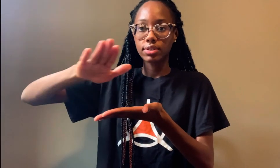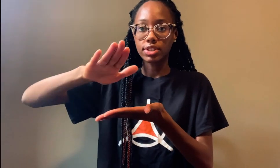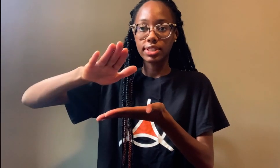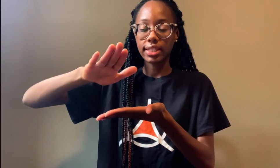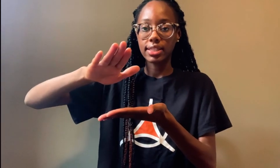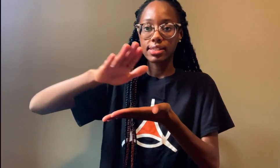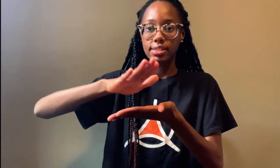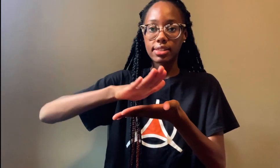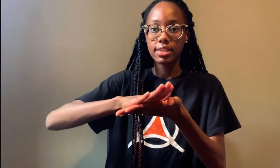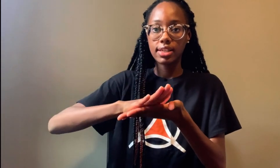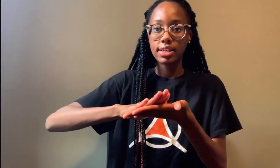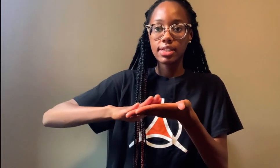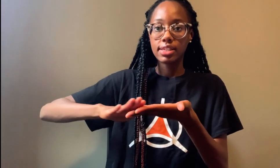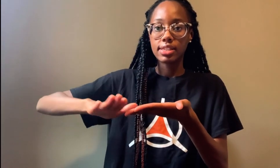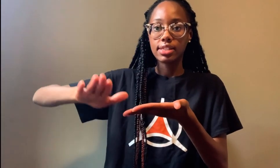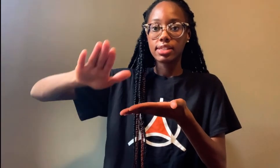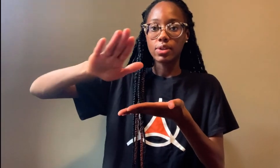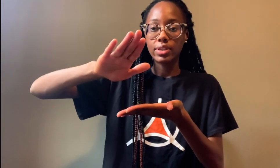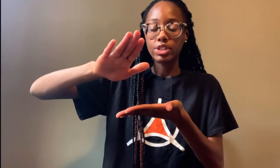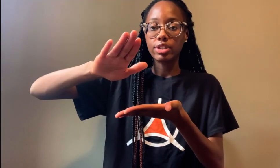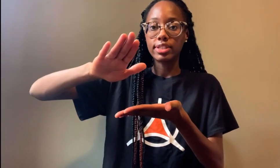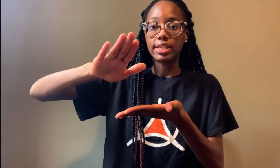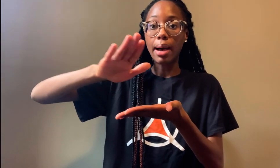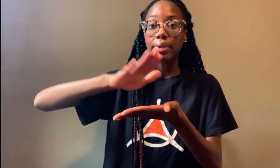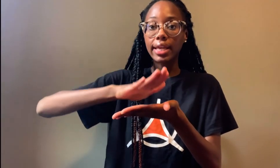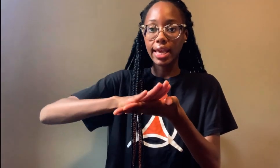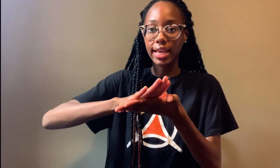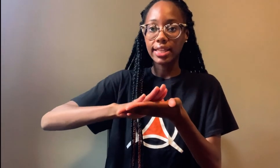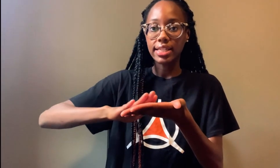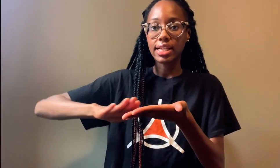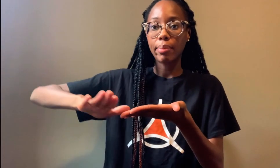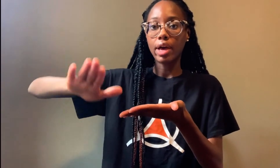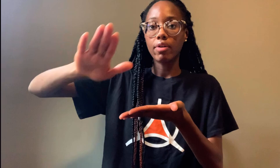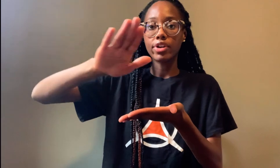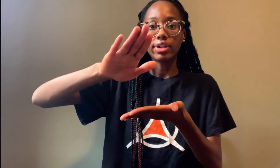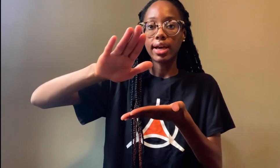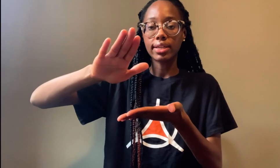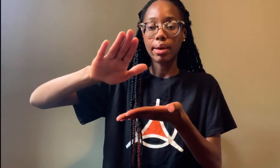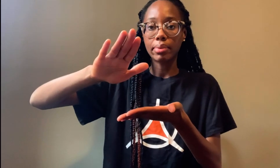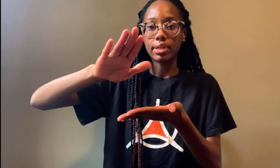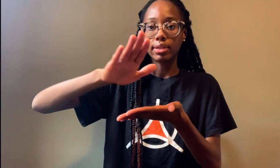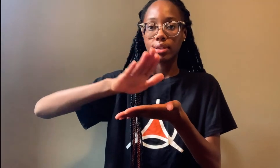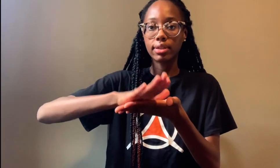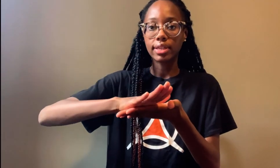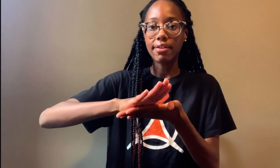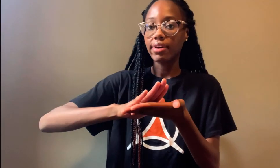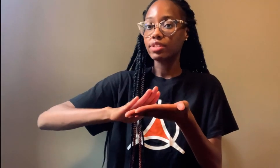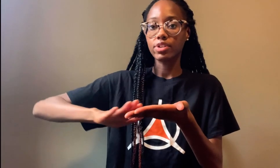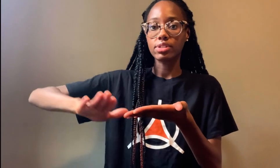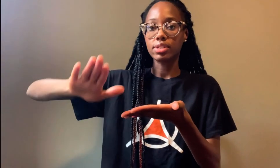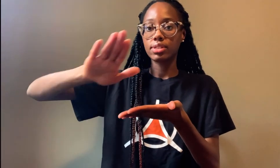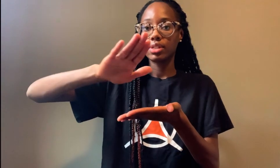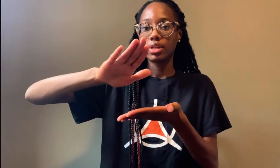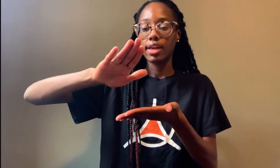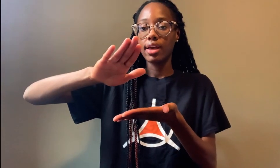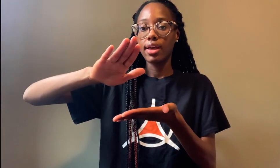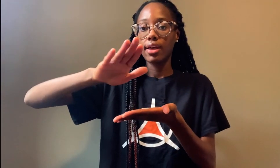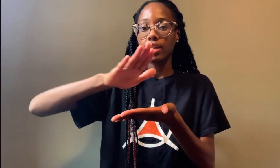Just like this. So it's your dominant hand that is coming off your non-dominant, not vice versa.